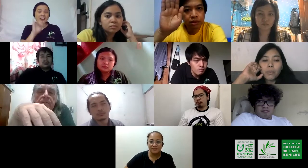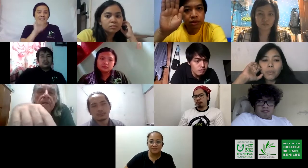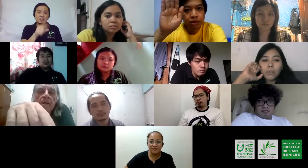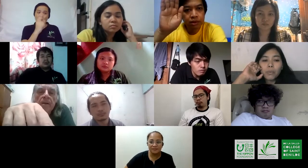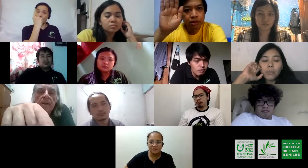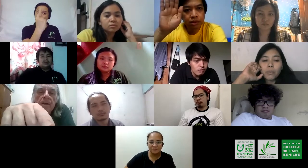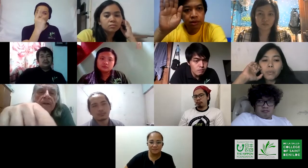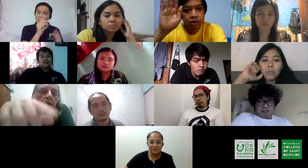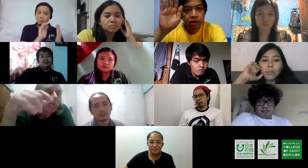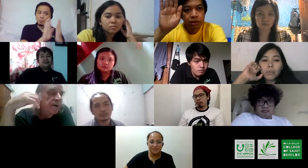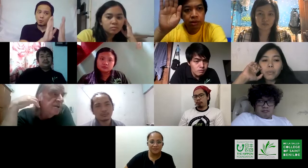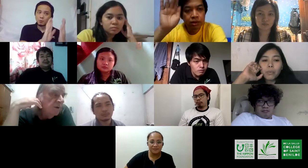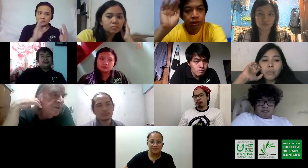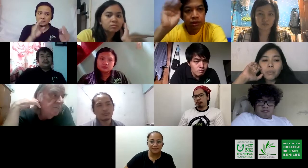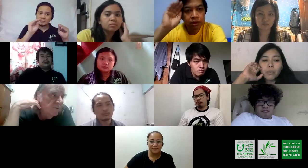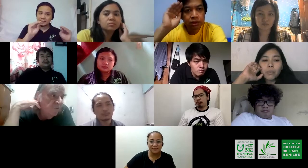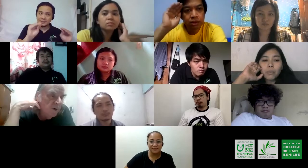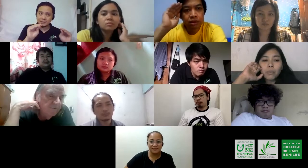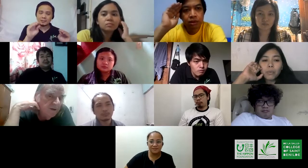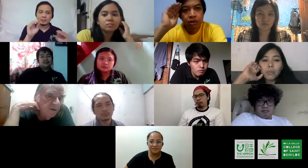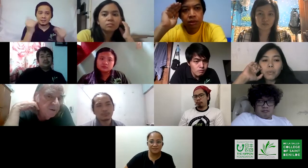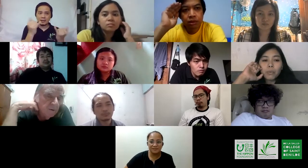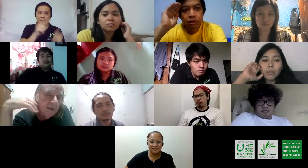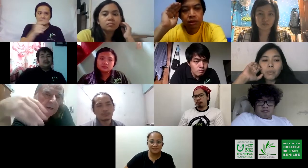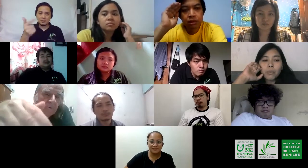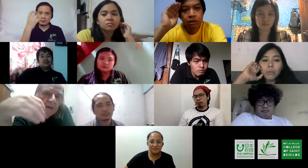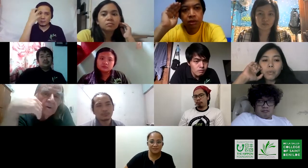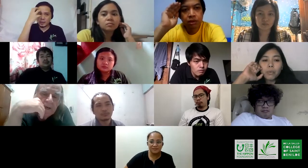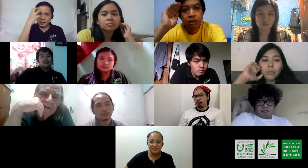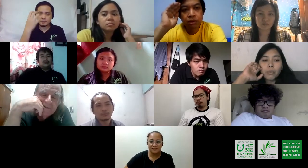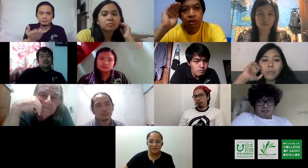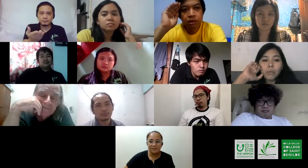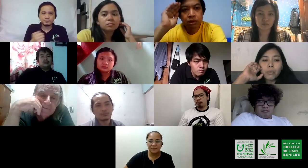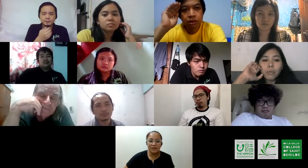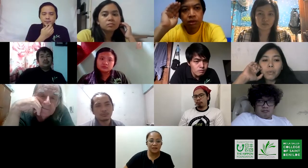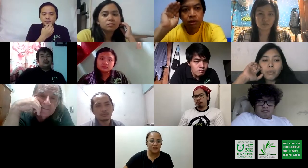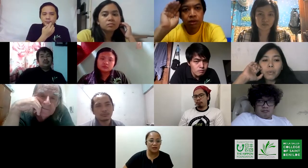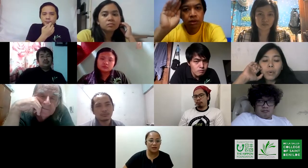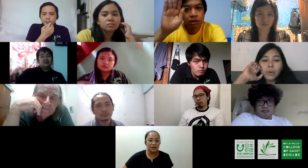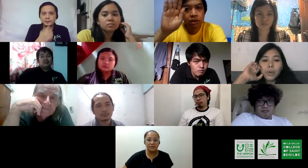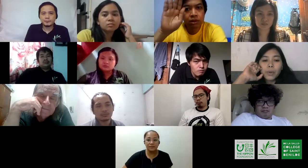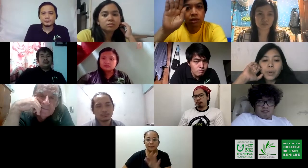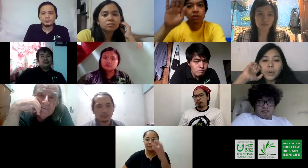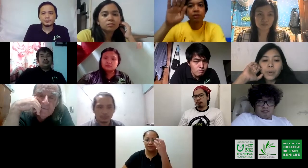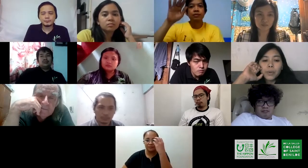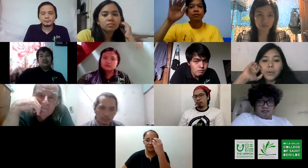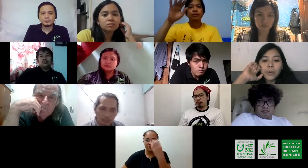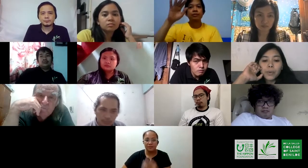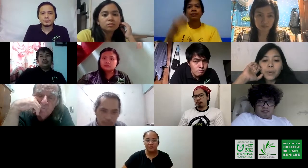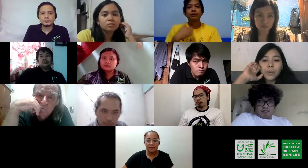teaching. Let me get Ray's question before I finish. Okay, Ray, go ahead.